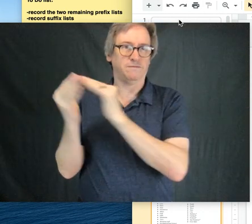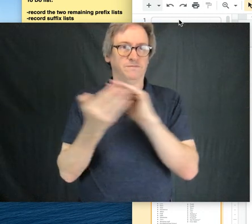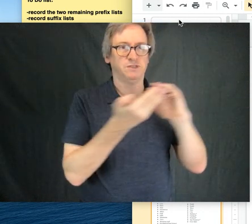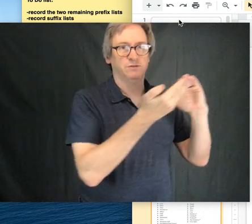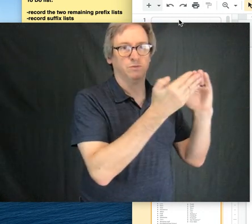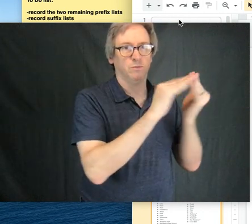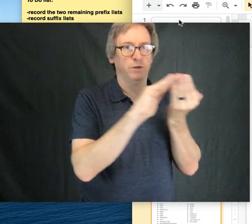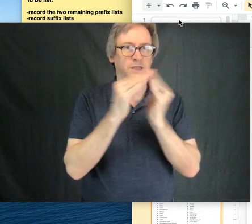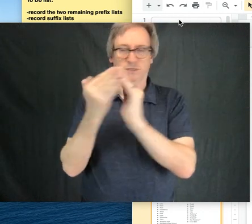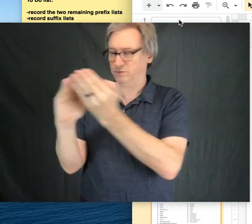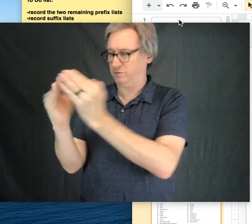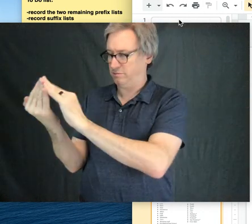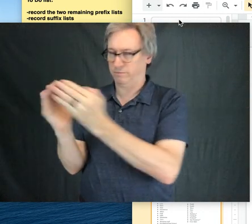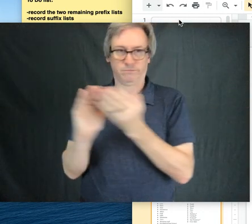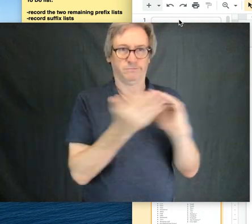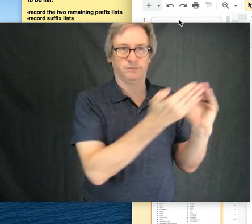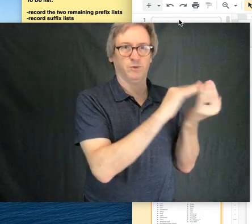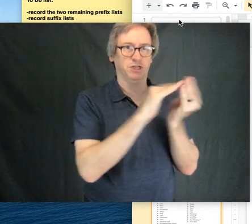kind of